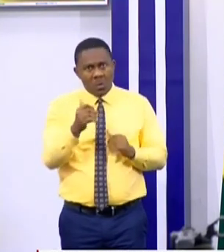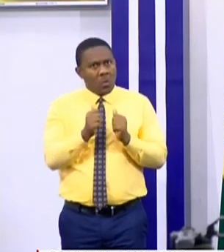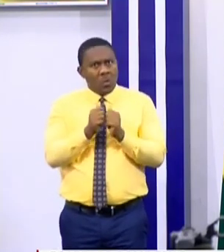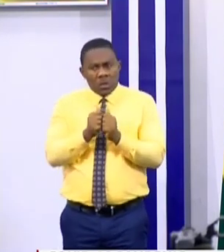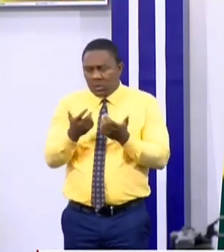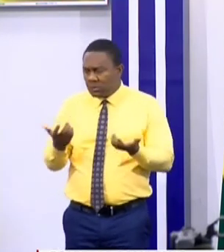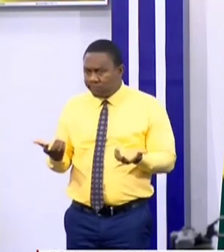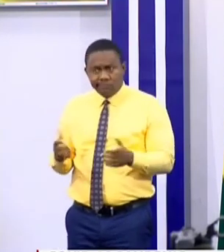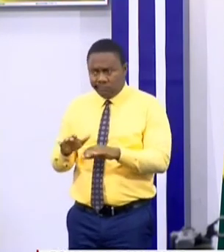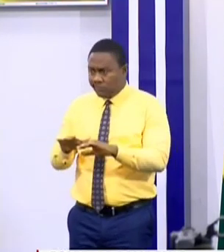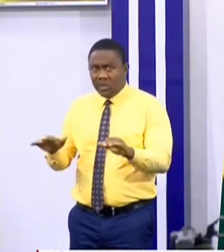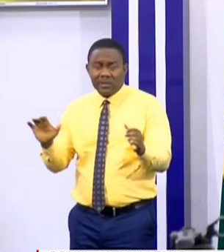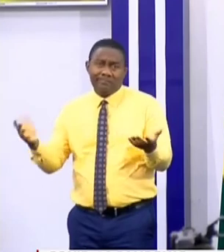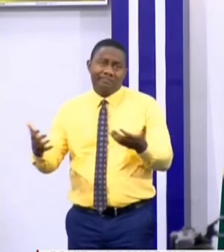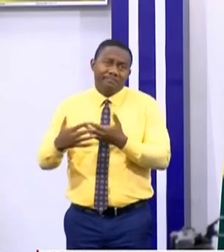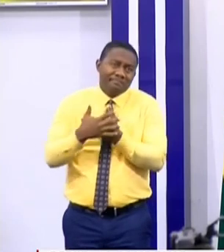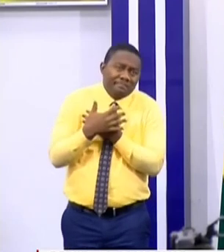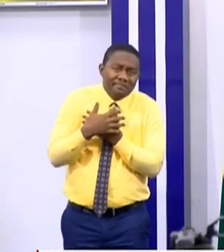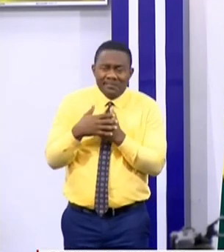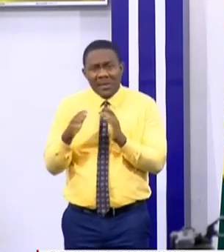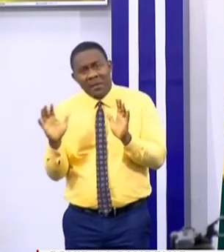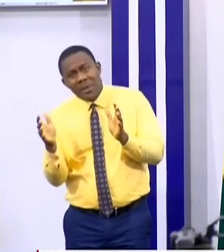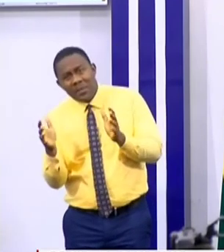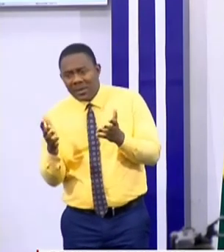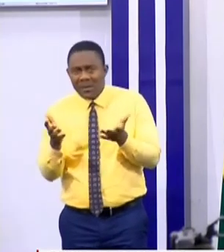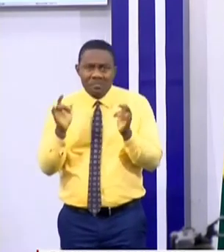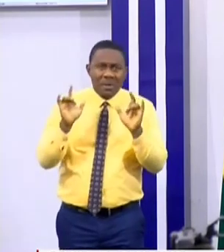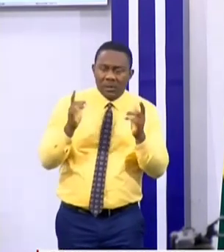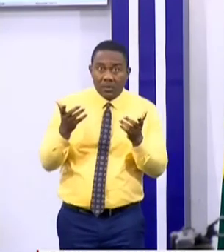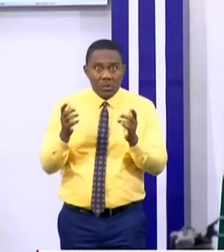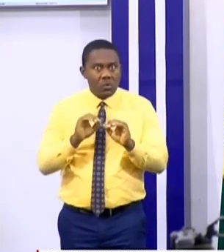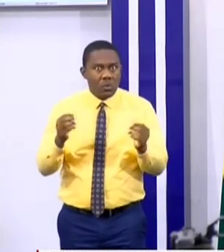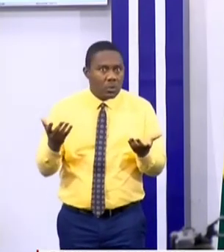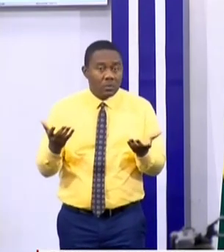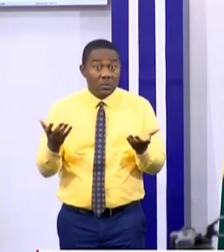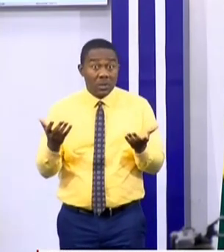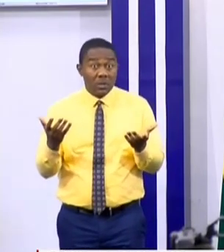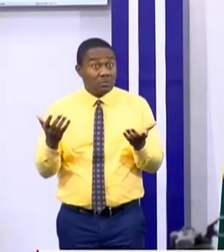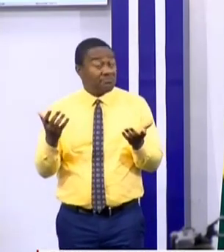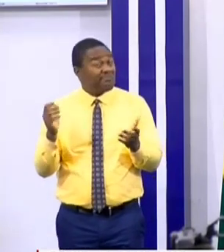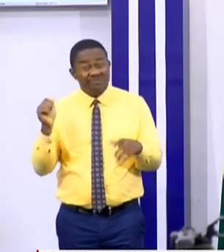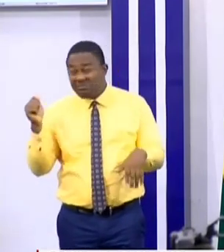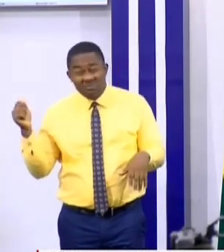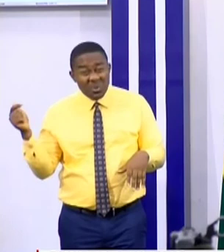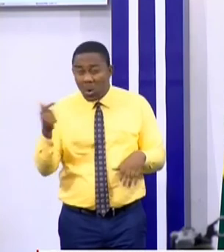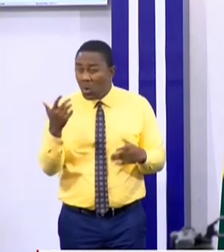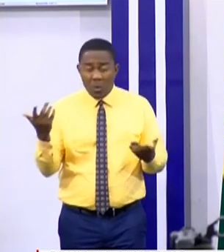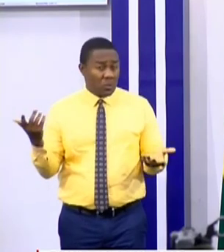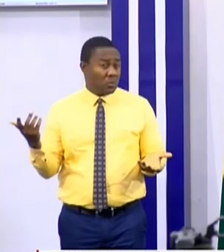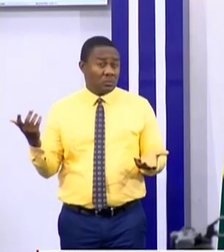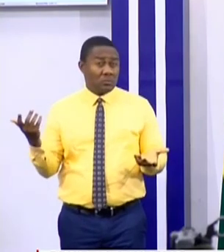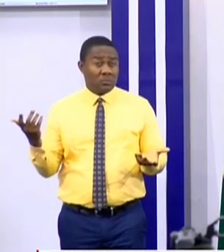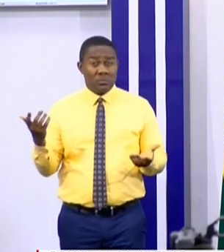grandmothers, and they cannot be cuddled in return. Almost every facet of our society has been